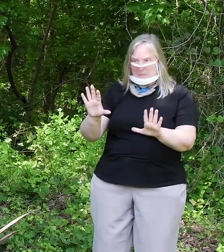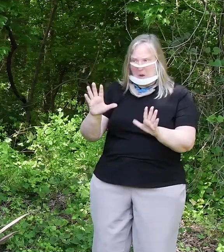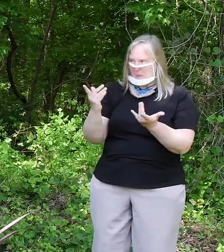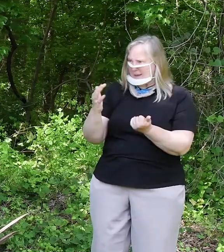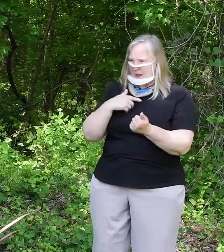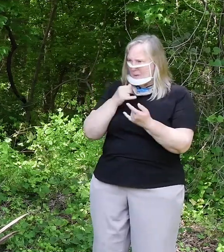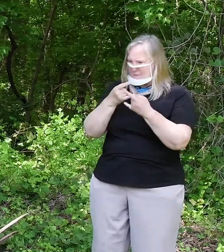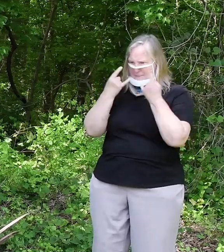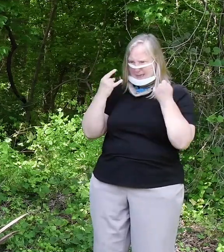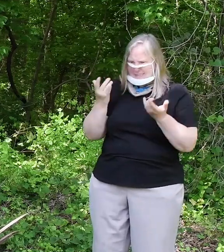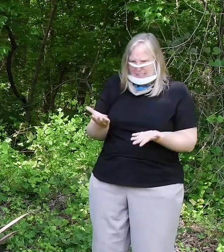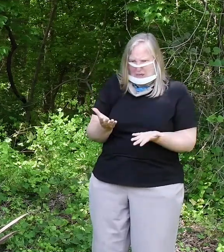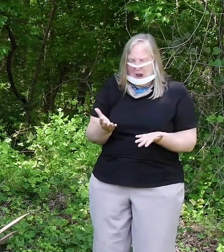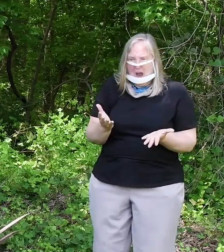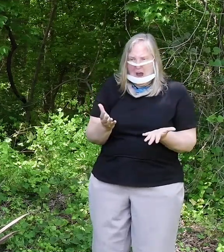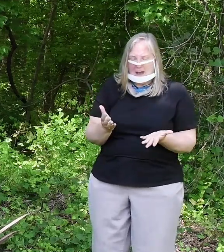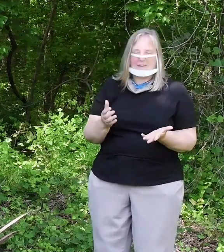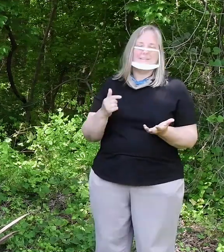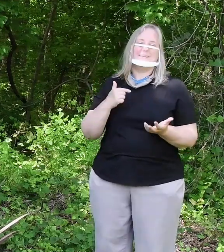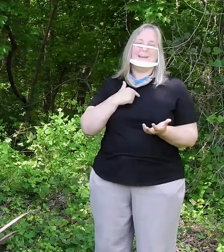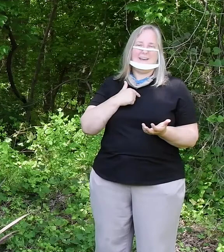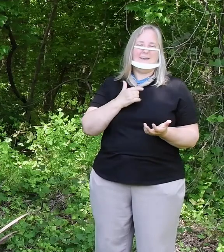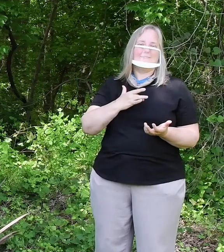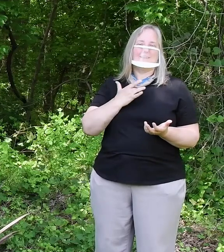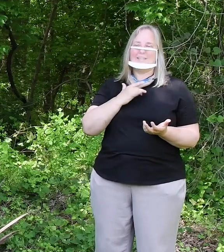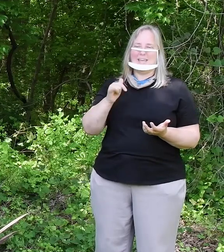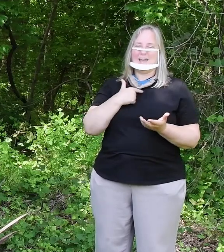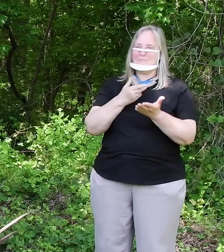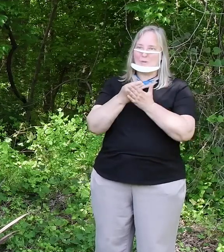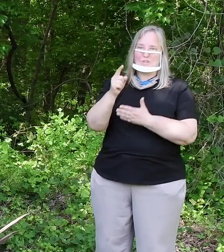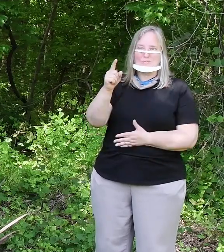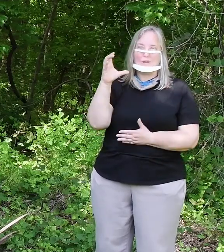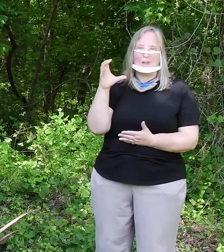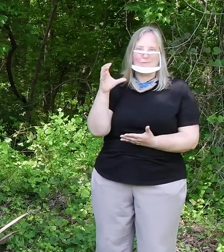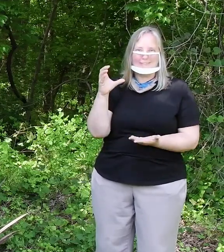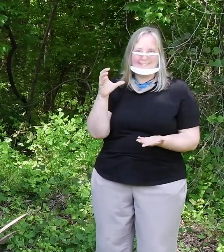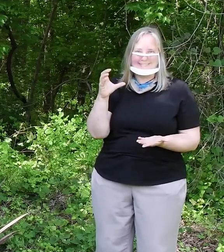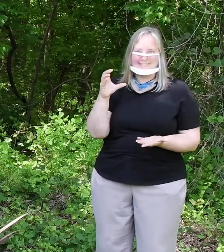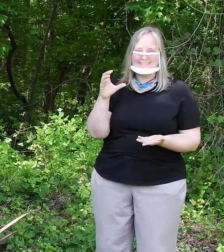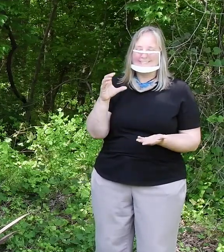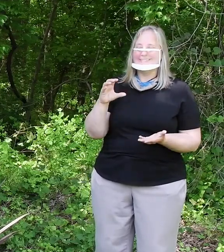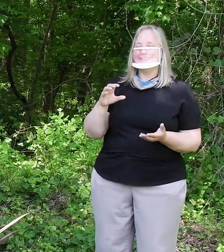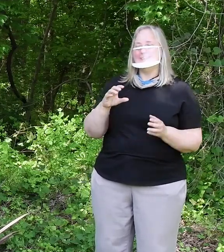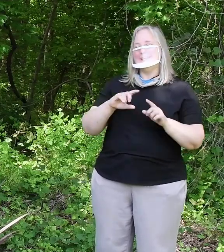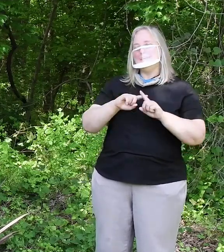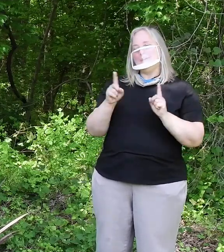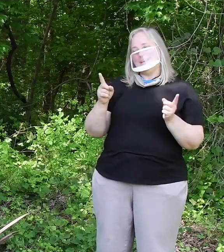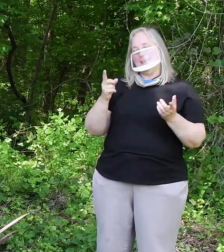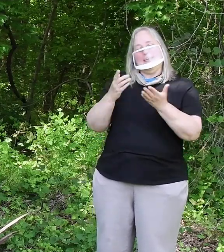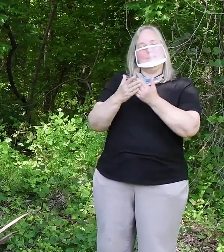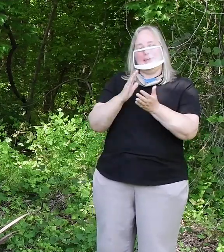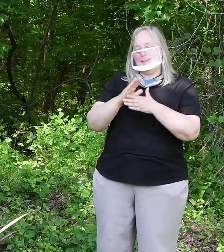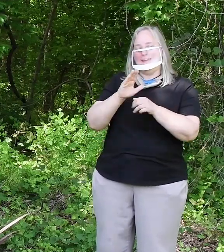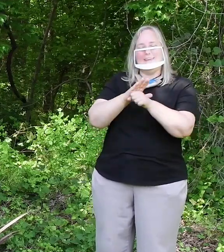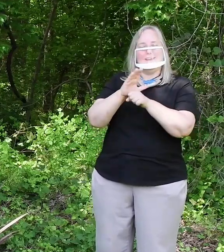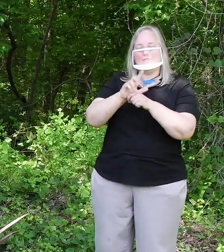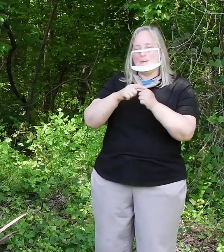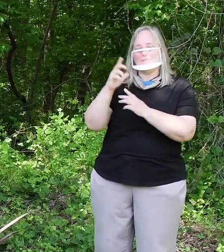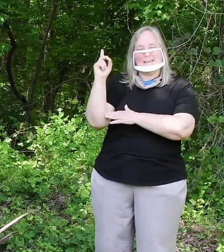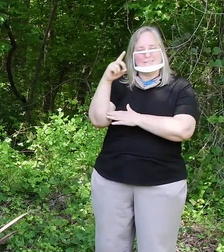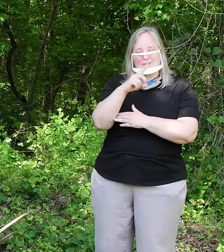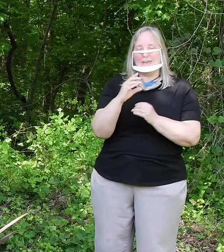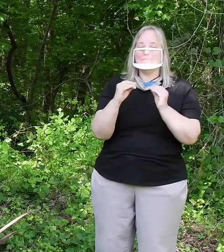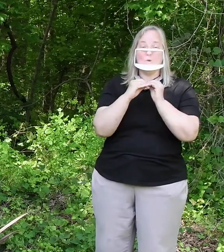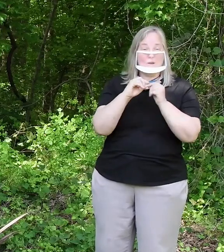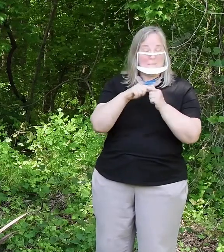in here? I feel like I've purchased 100. But anyway, enough about dinosaurs and more